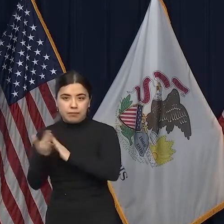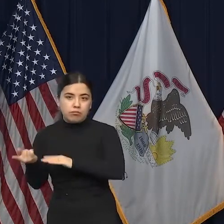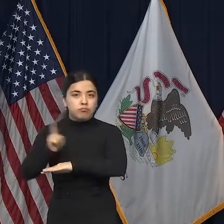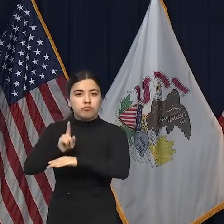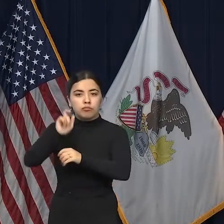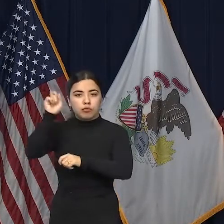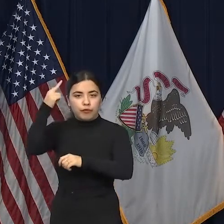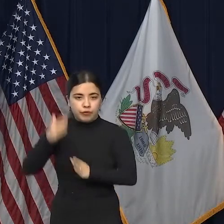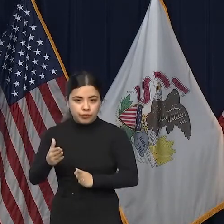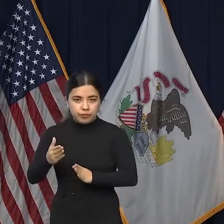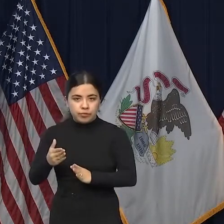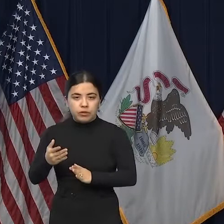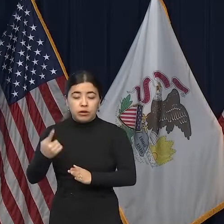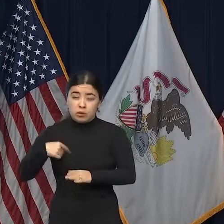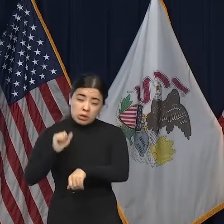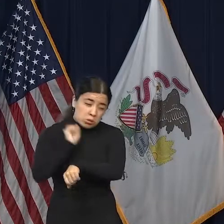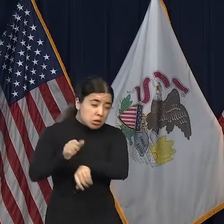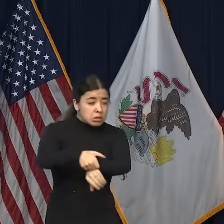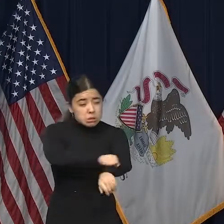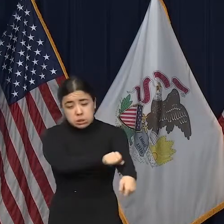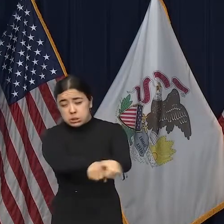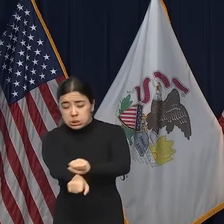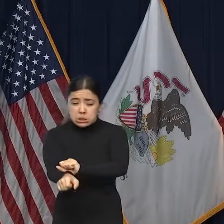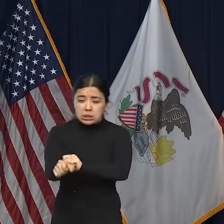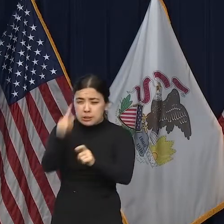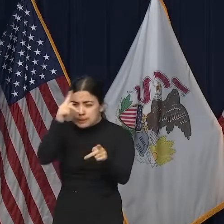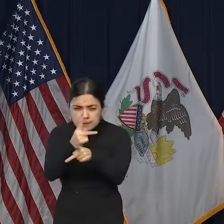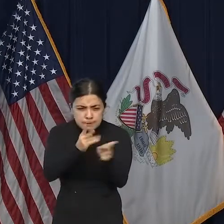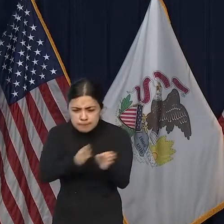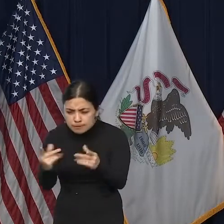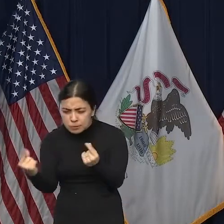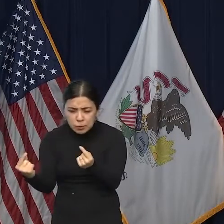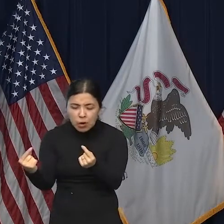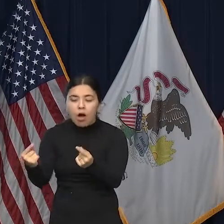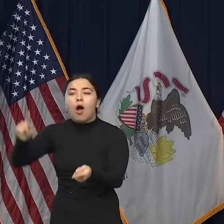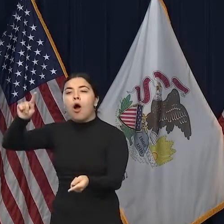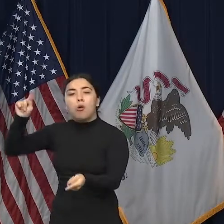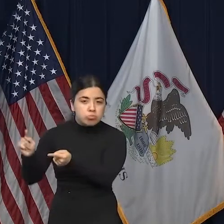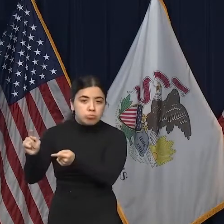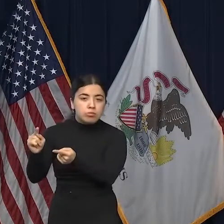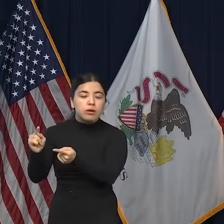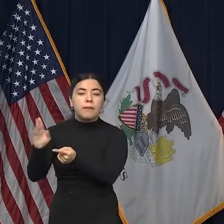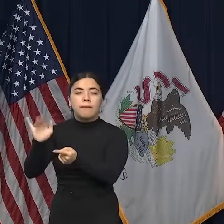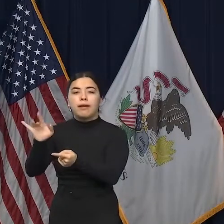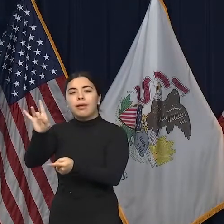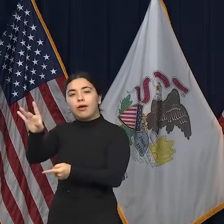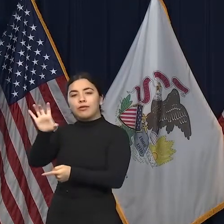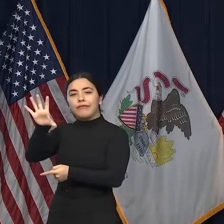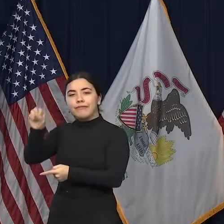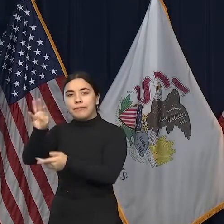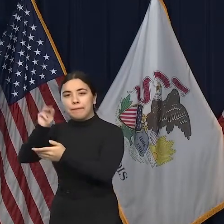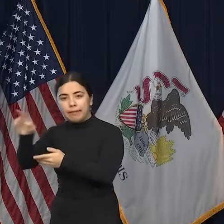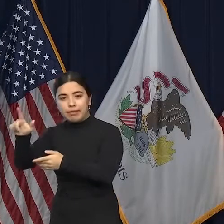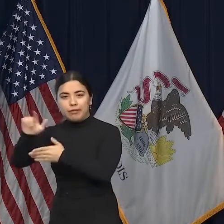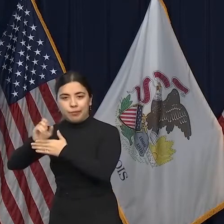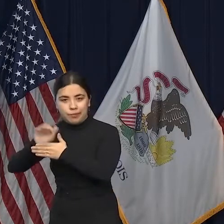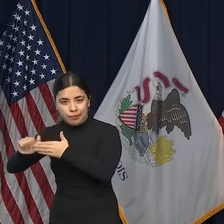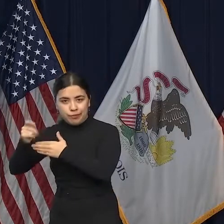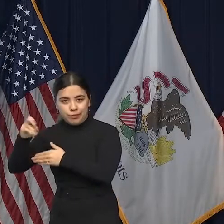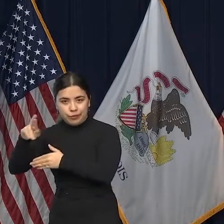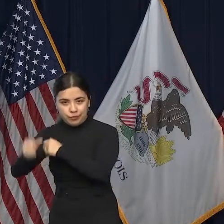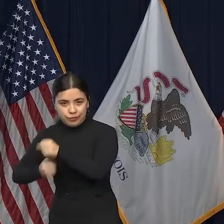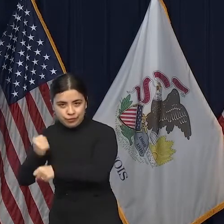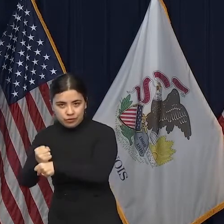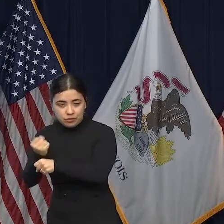payment penalties by about $850 million per year. The point is, we've been